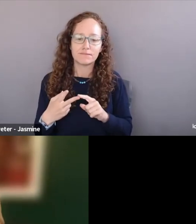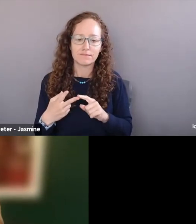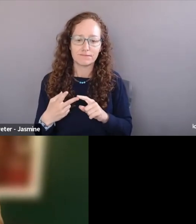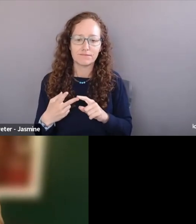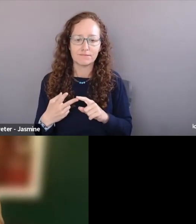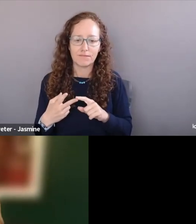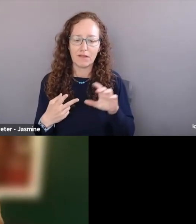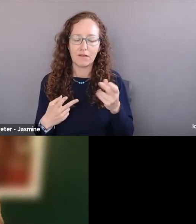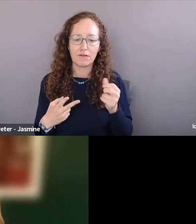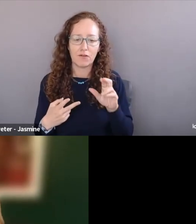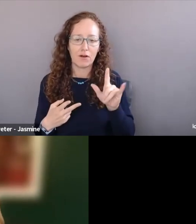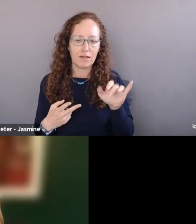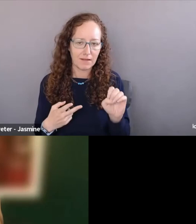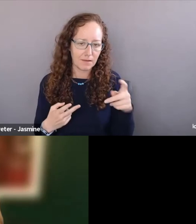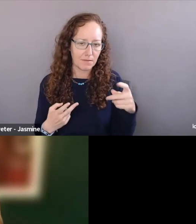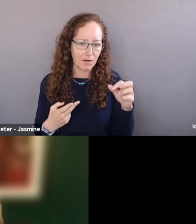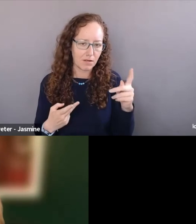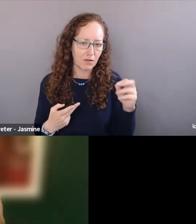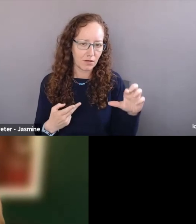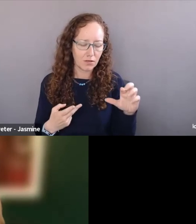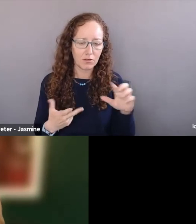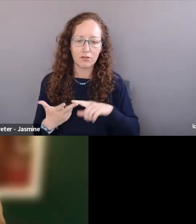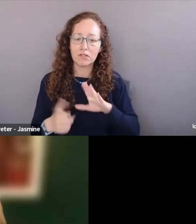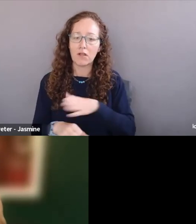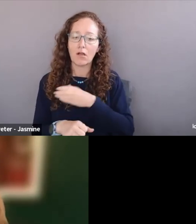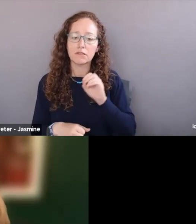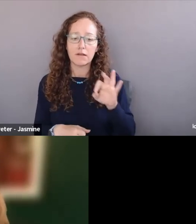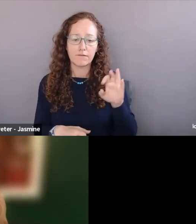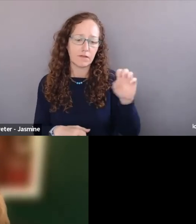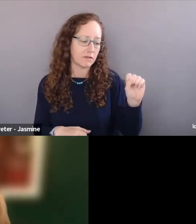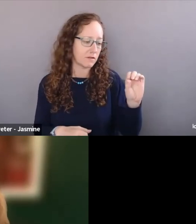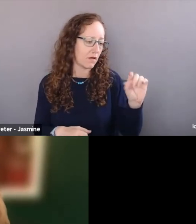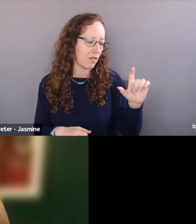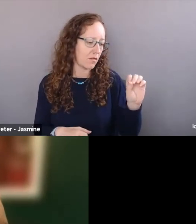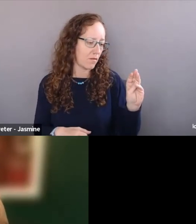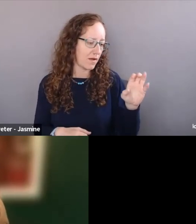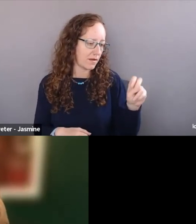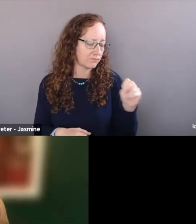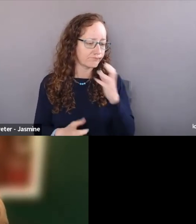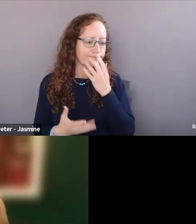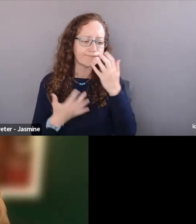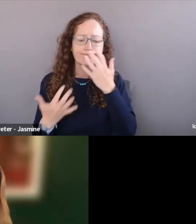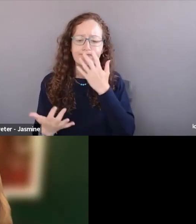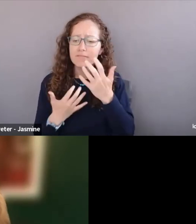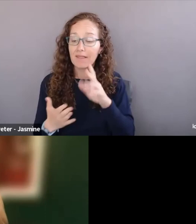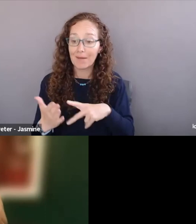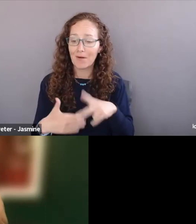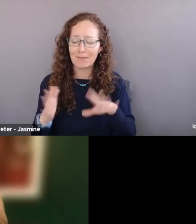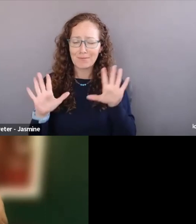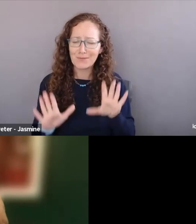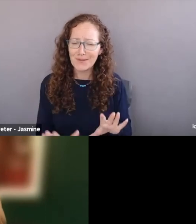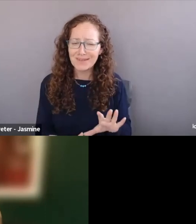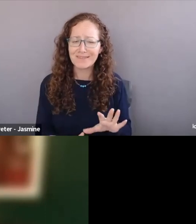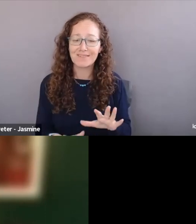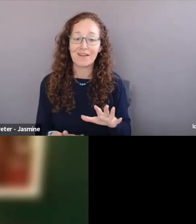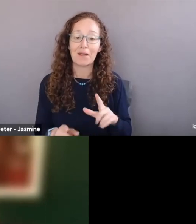Charlie Parker, and it was the Songs of Solomon, singing. It was an amazing program. And the audience was Lily